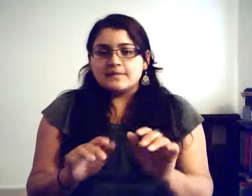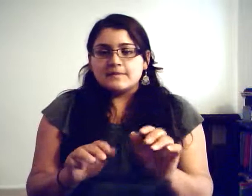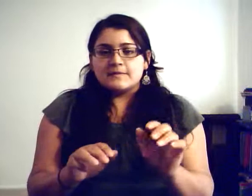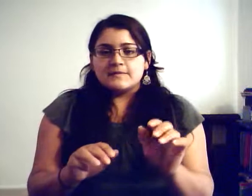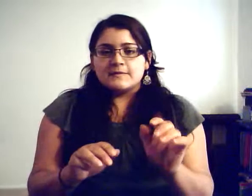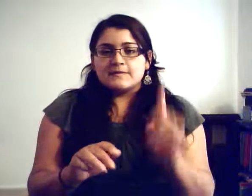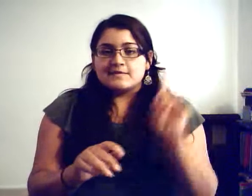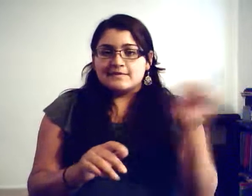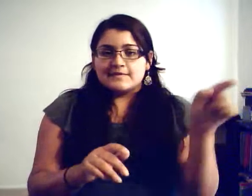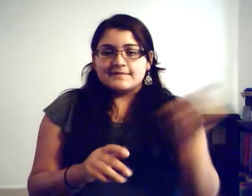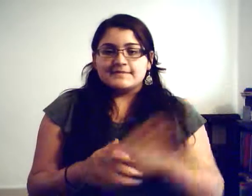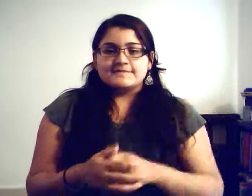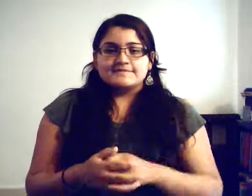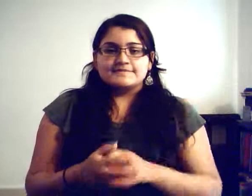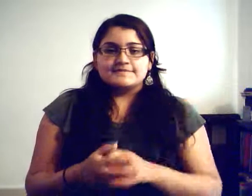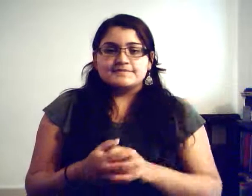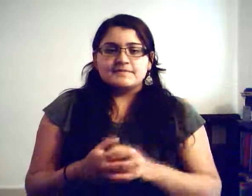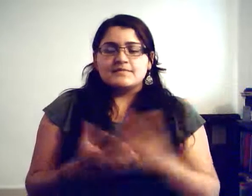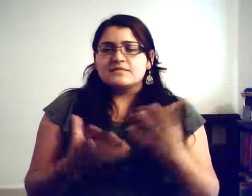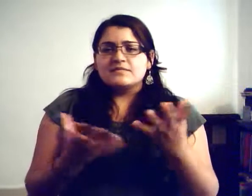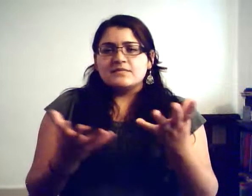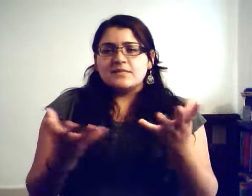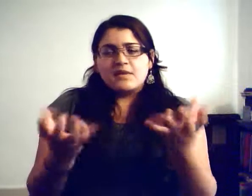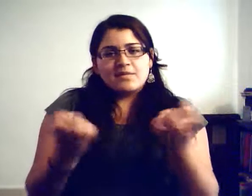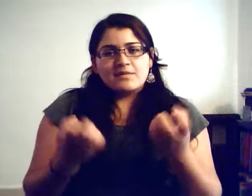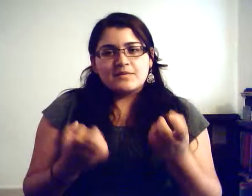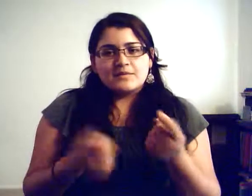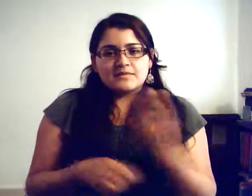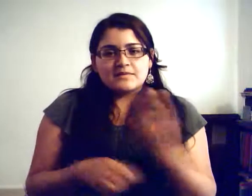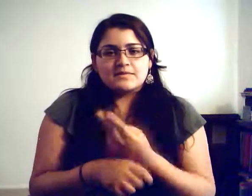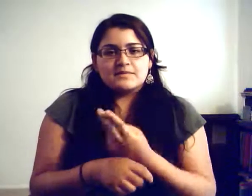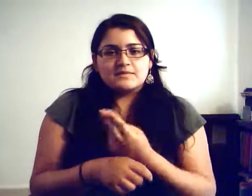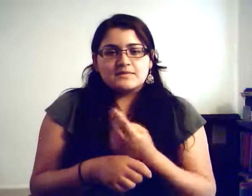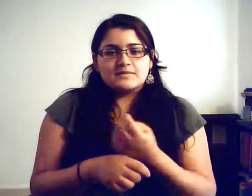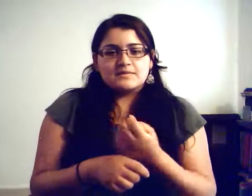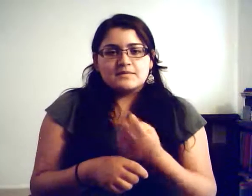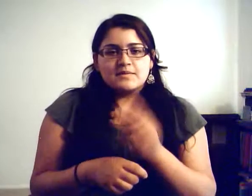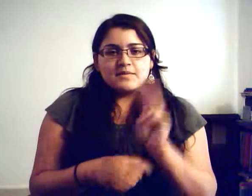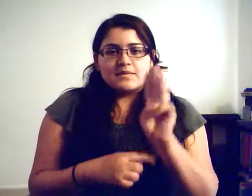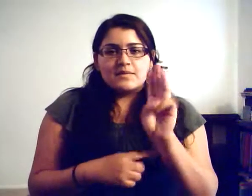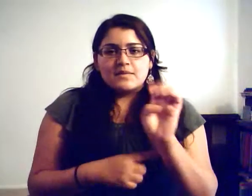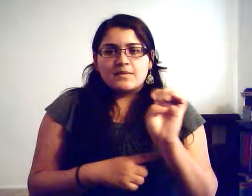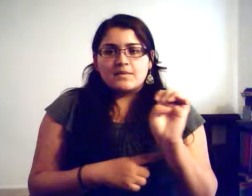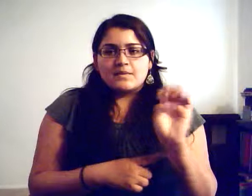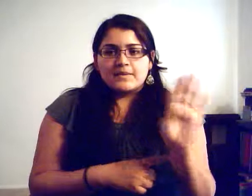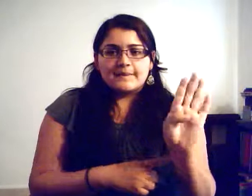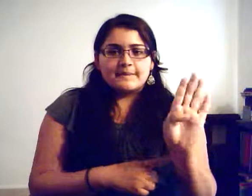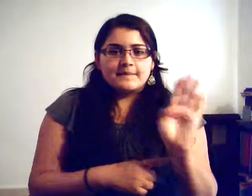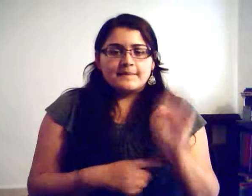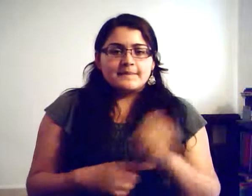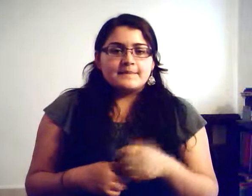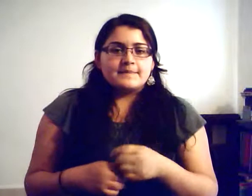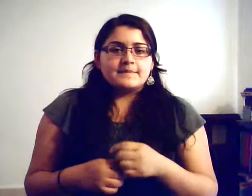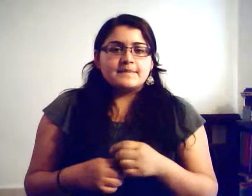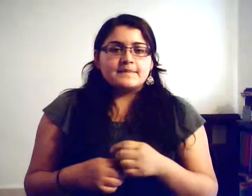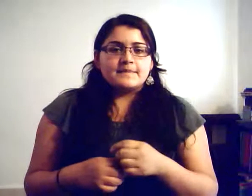like for them to actually go look in journals, newspapers, and magazines. Also, some of the information you get on the